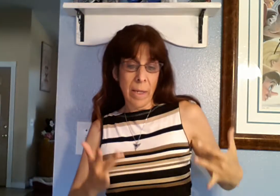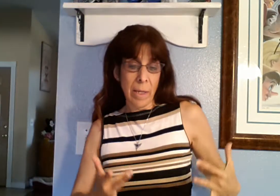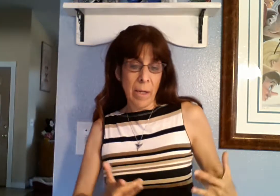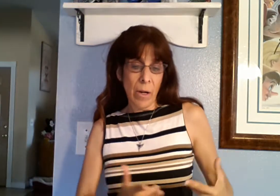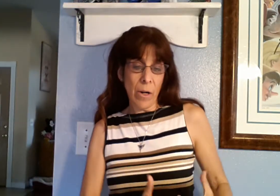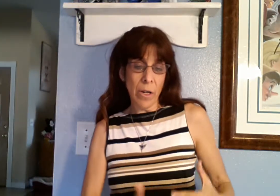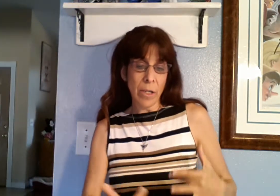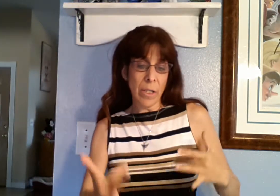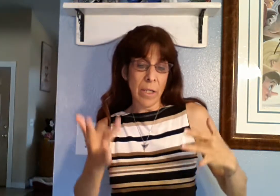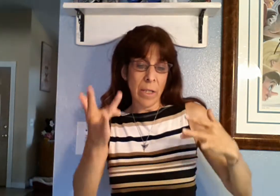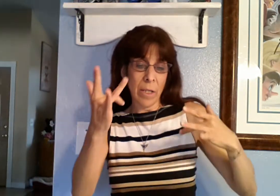Heart